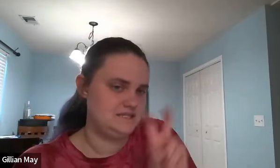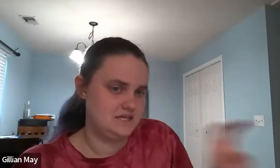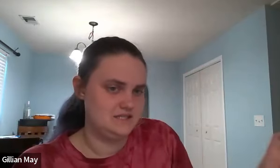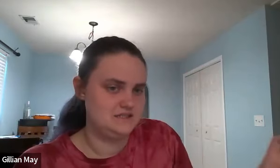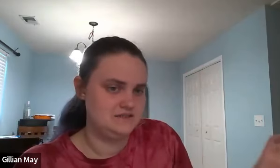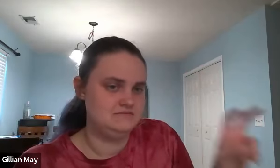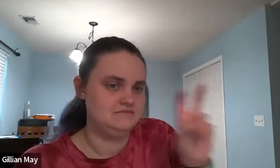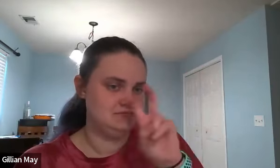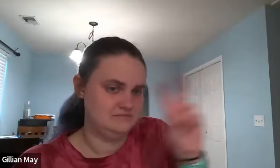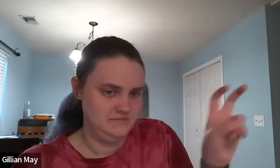Pizza.